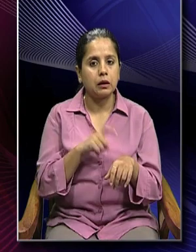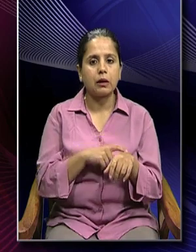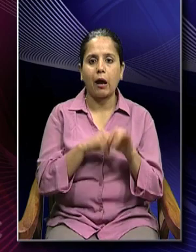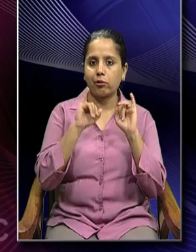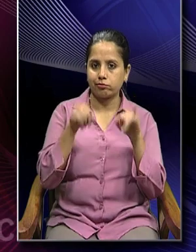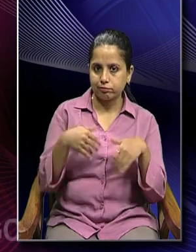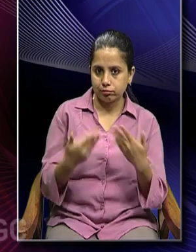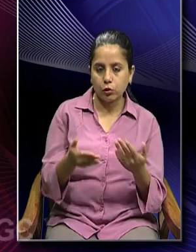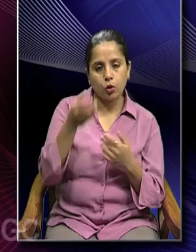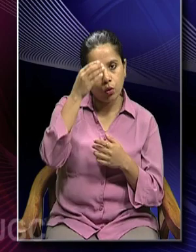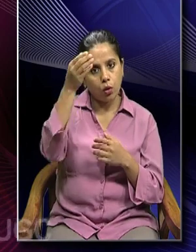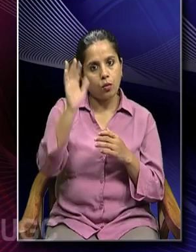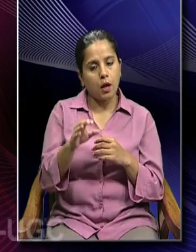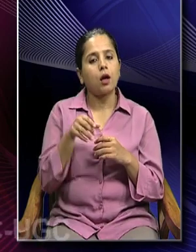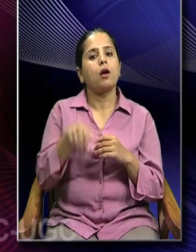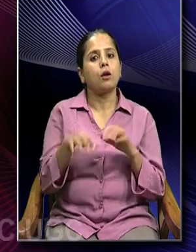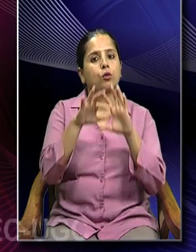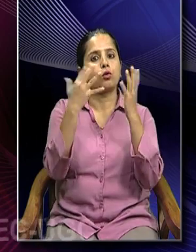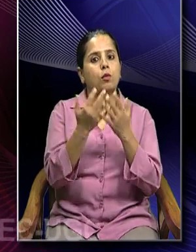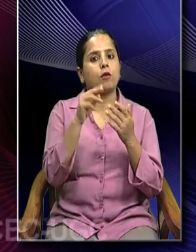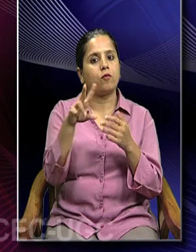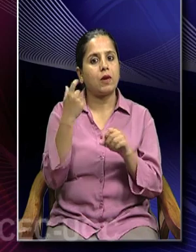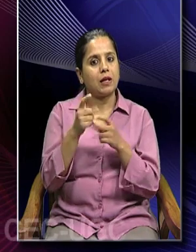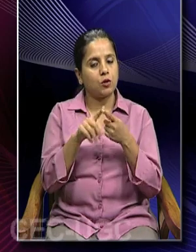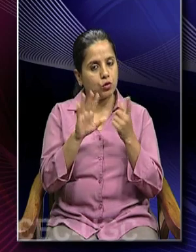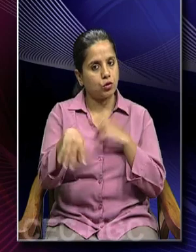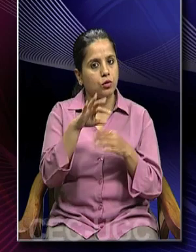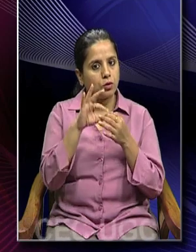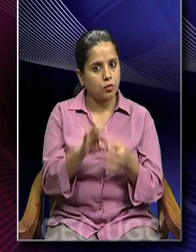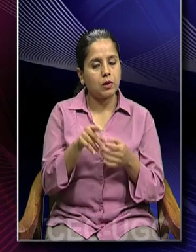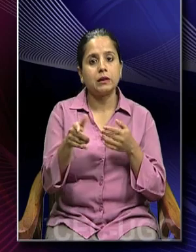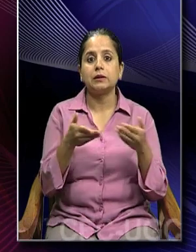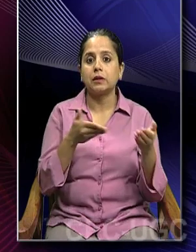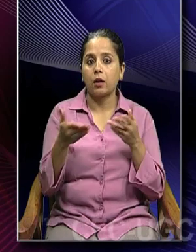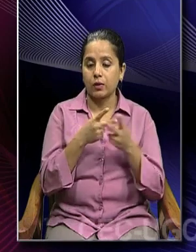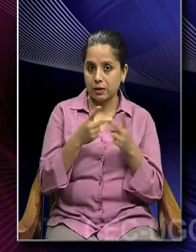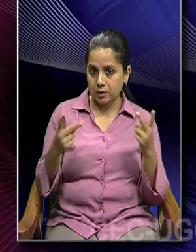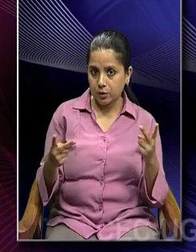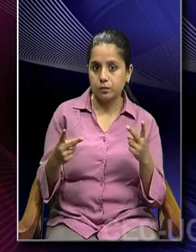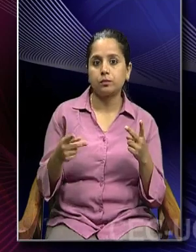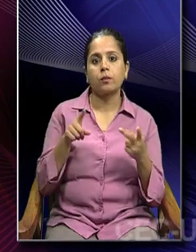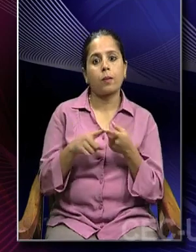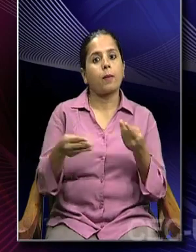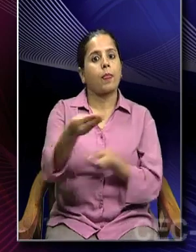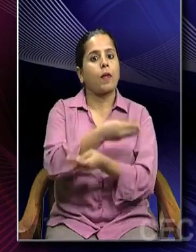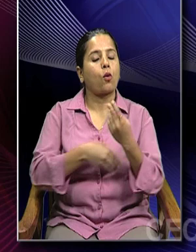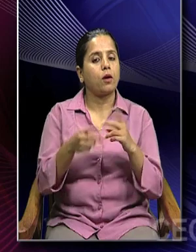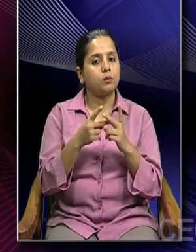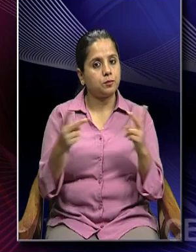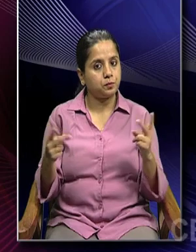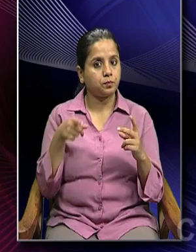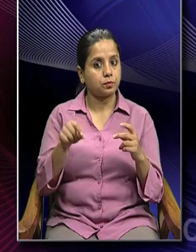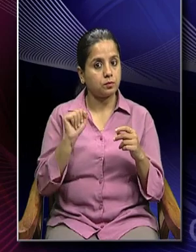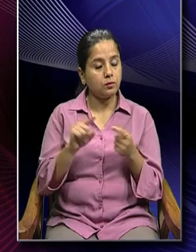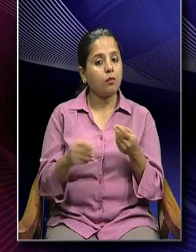There is a concept of global village. They are services based, and services economy comes to the